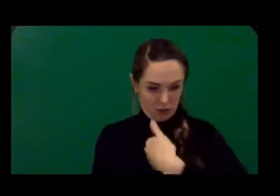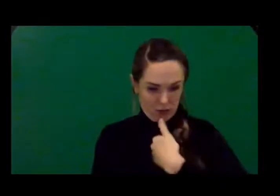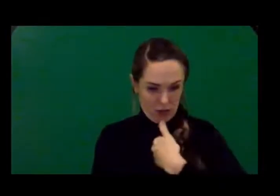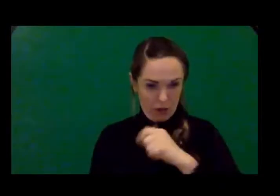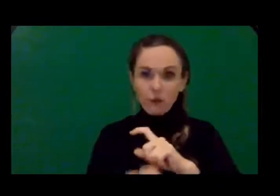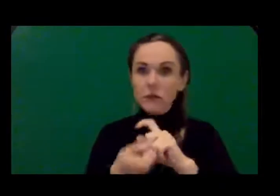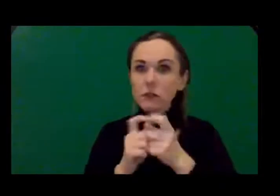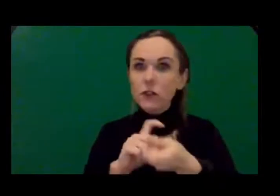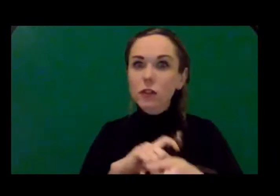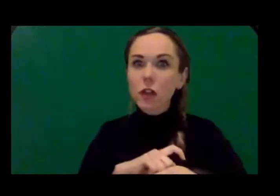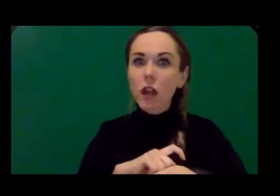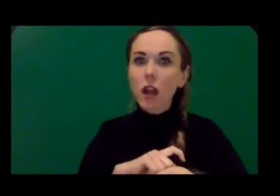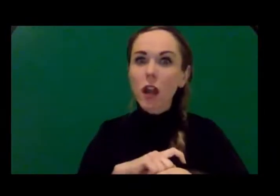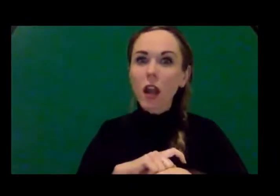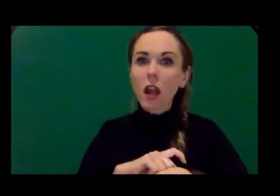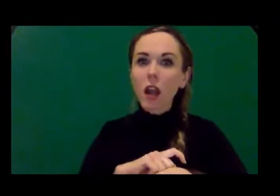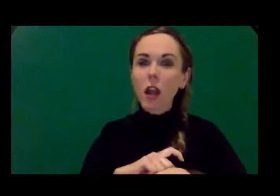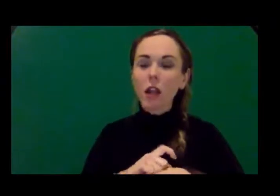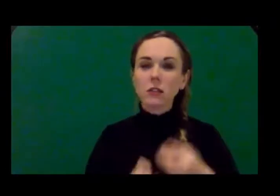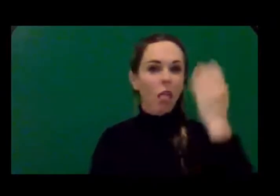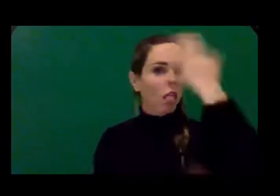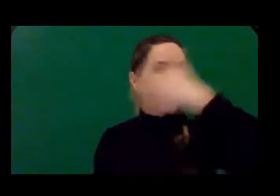changed. I didn't even see it.